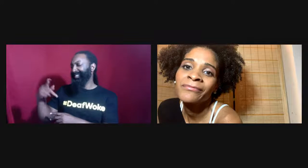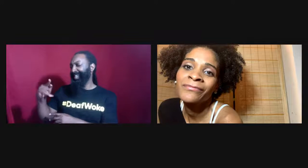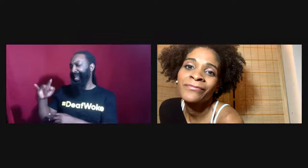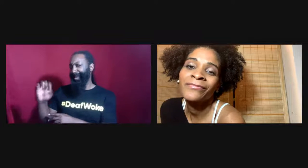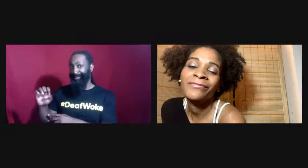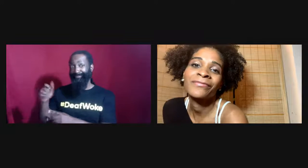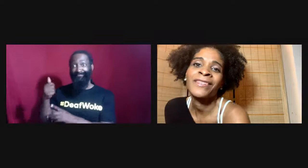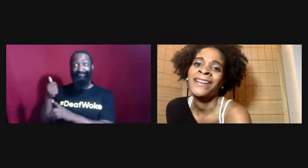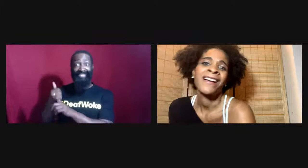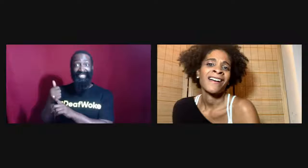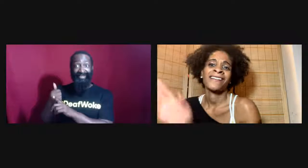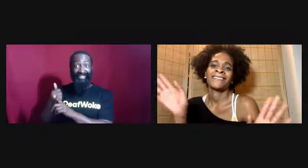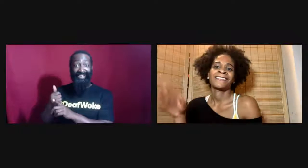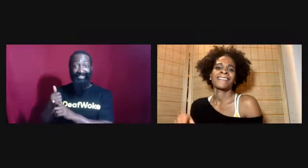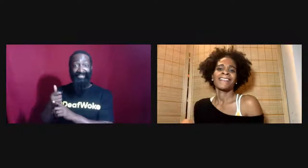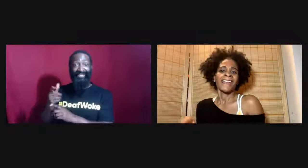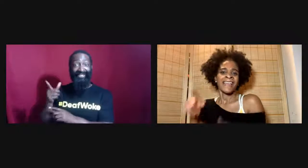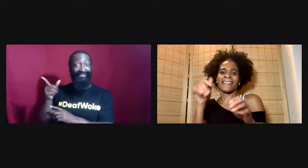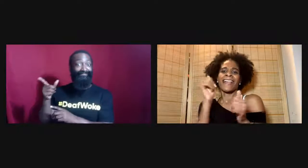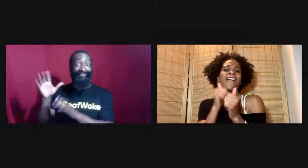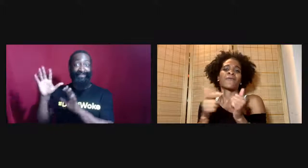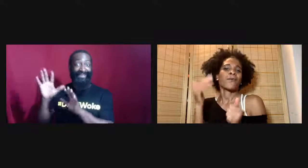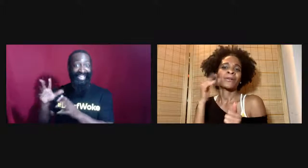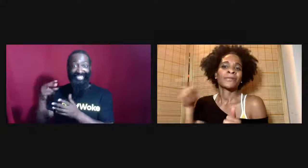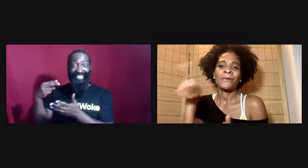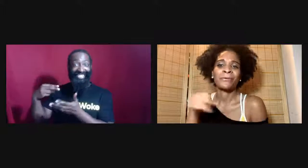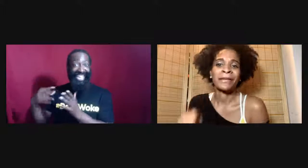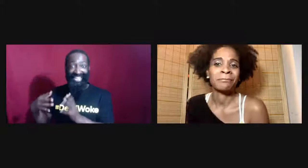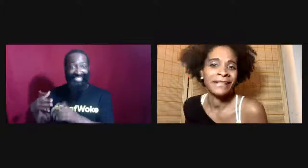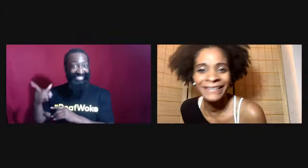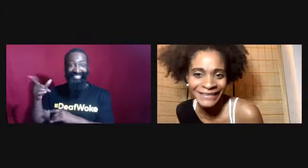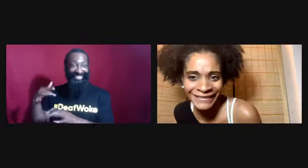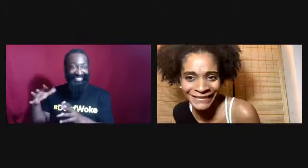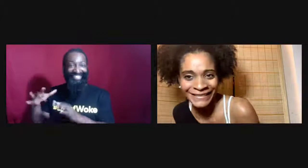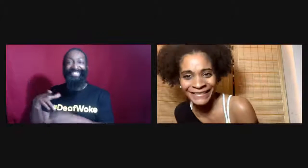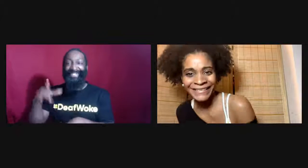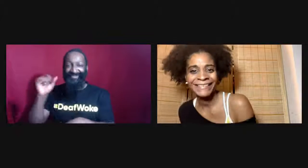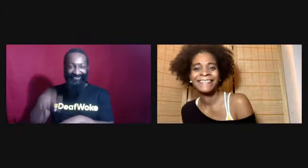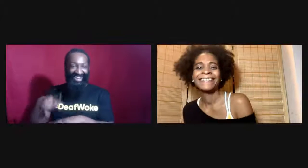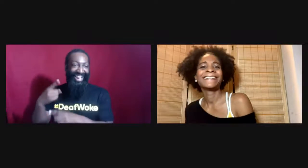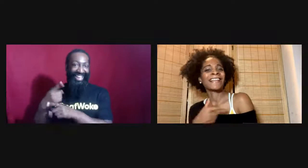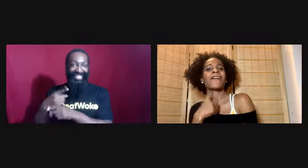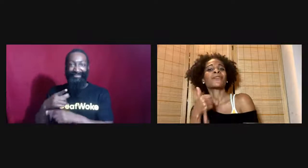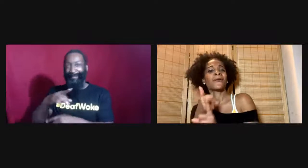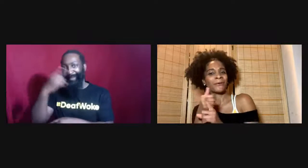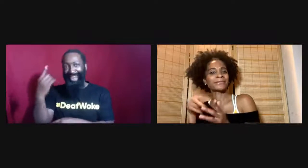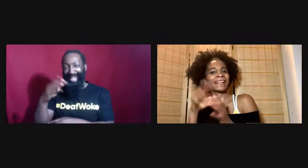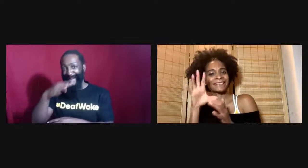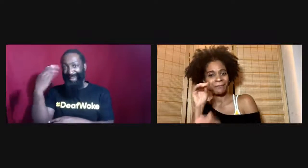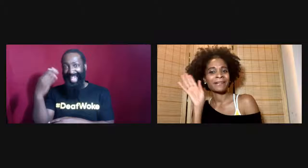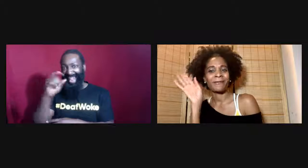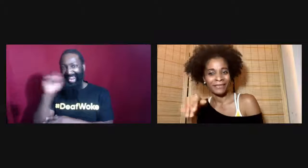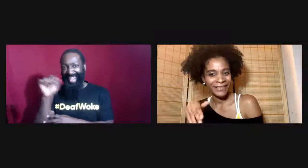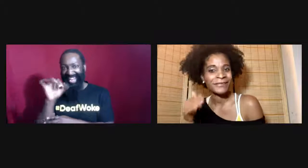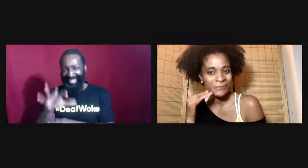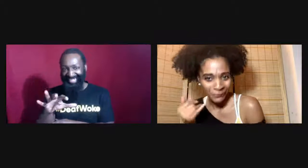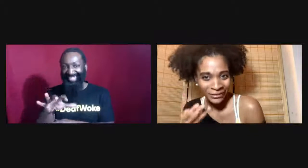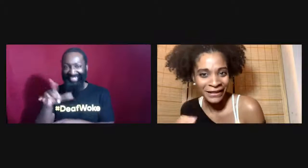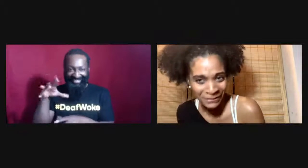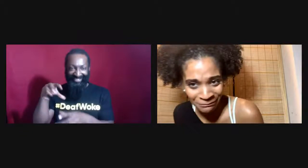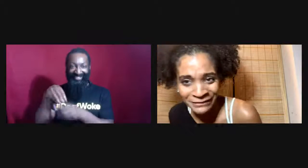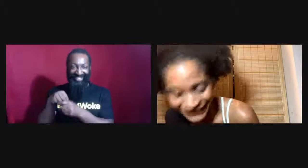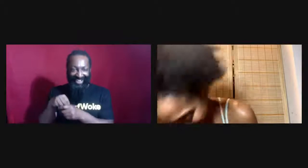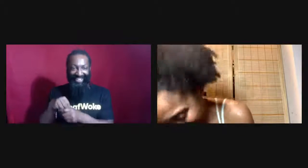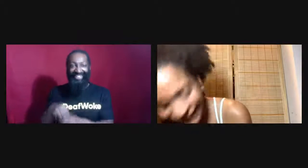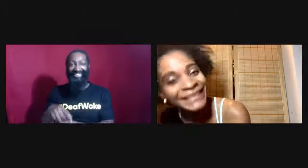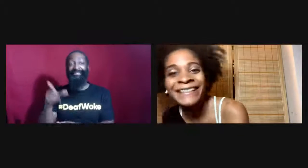Also goes by Wawa, Warren Snaps. Actually, him. Oh, everyone knows amazing them. dancer. Yes.